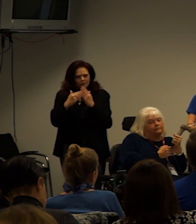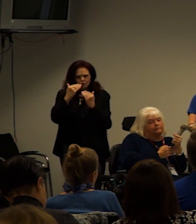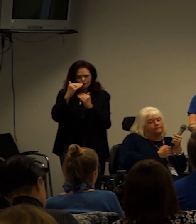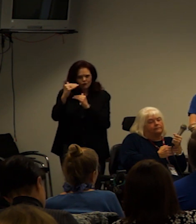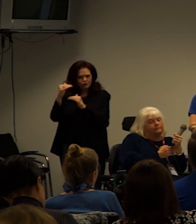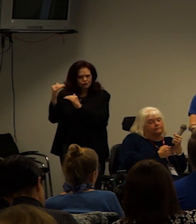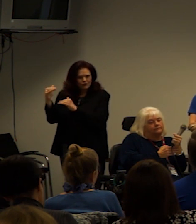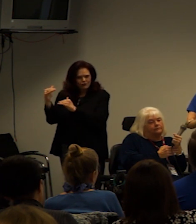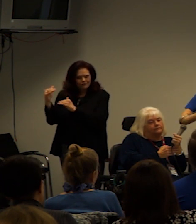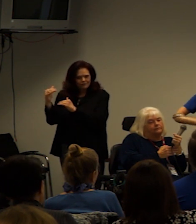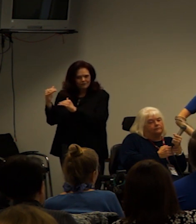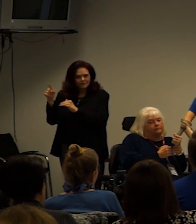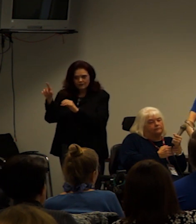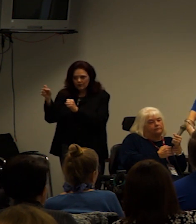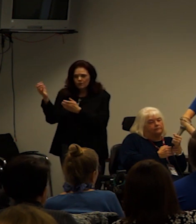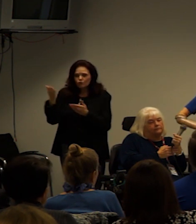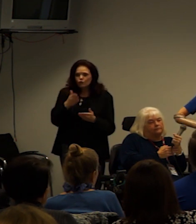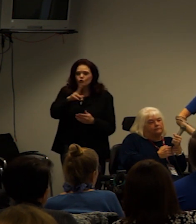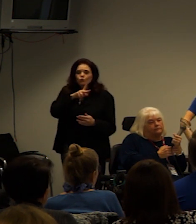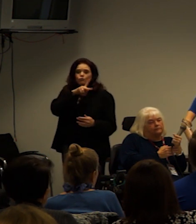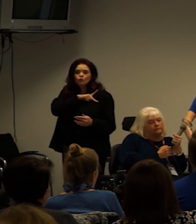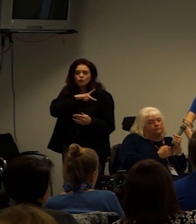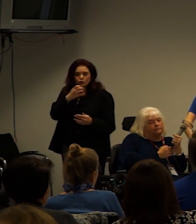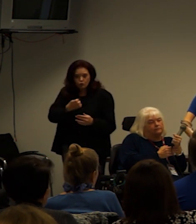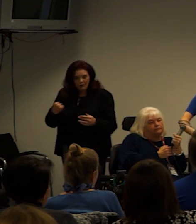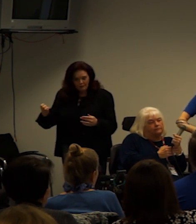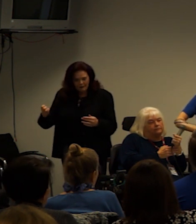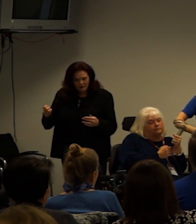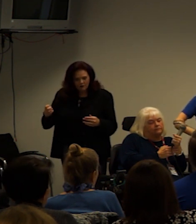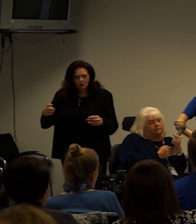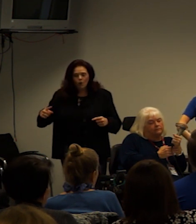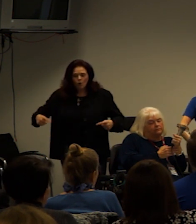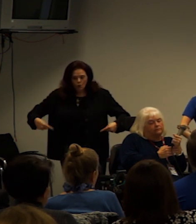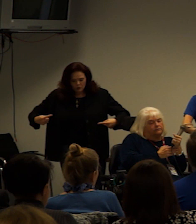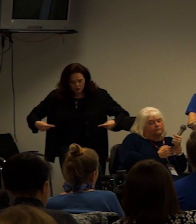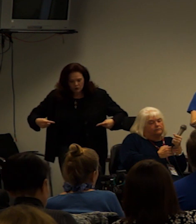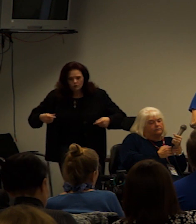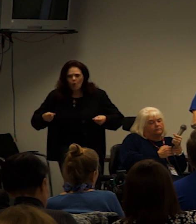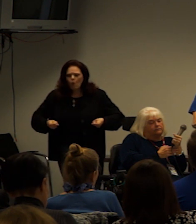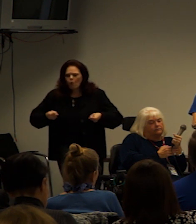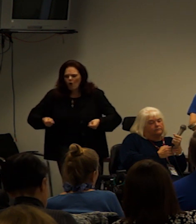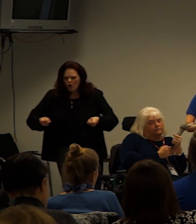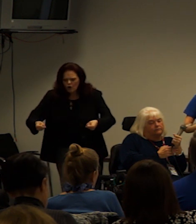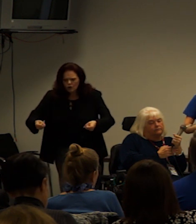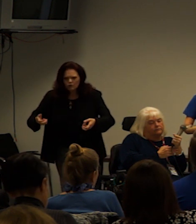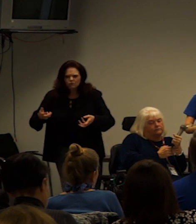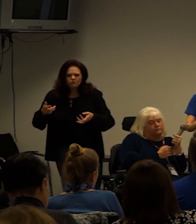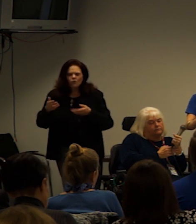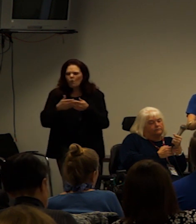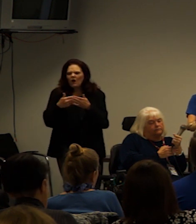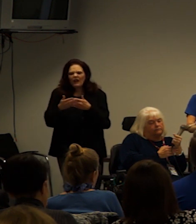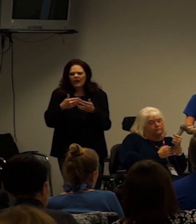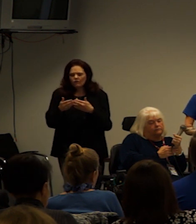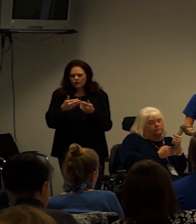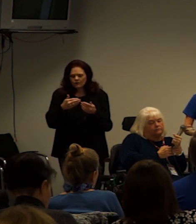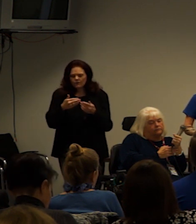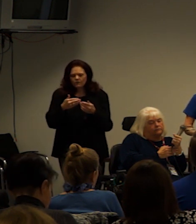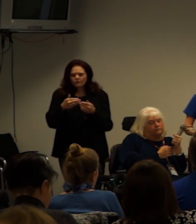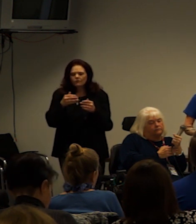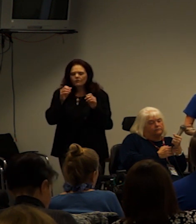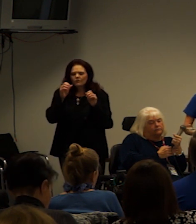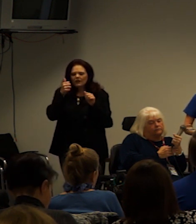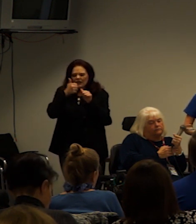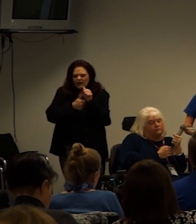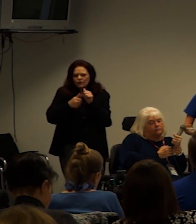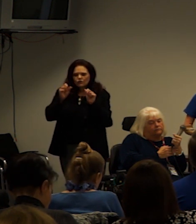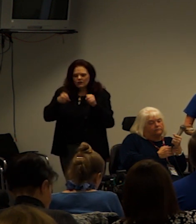restrictions. He can bring his personal equipment, you know, his wheelchair, his walker, whatever, and they can each